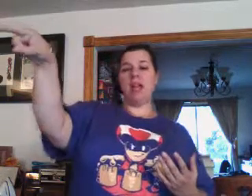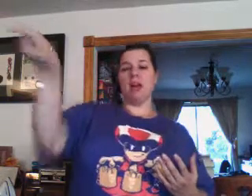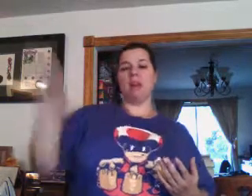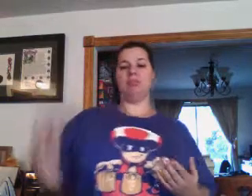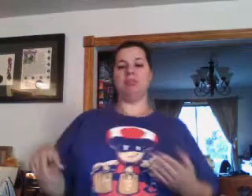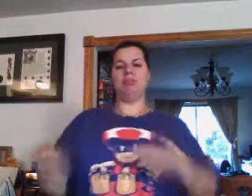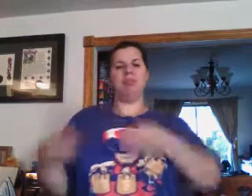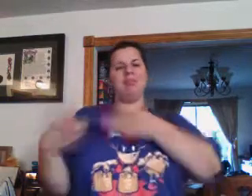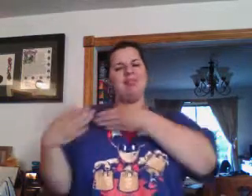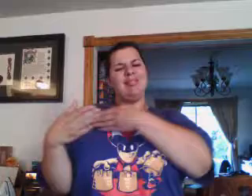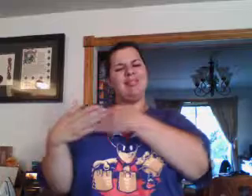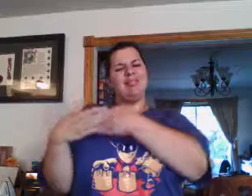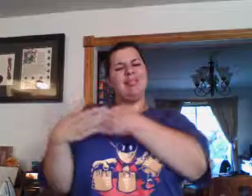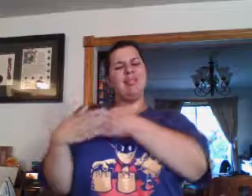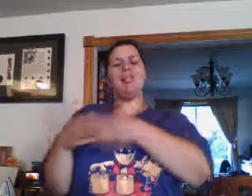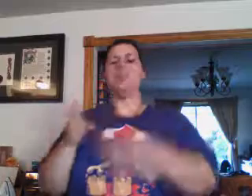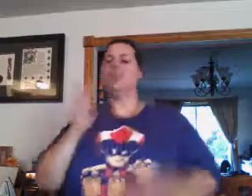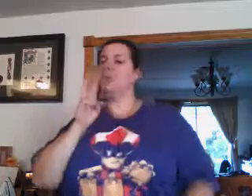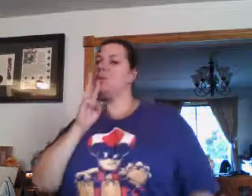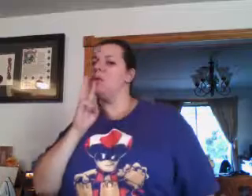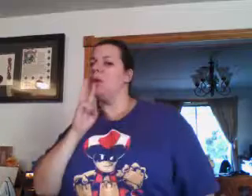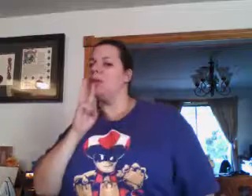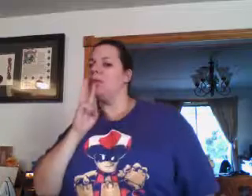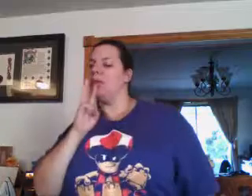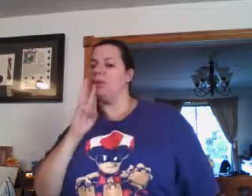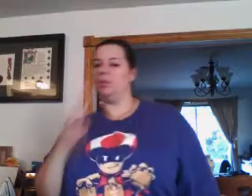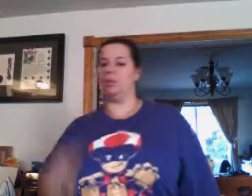there, close to the water fountain.